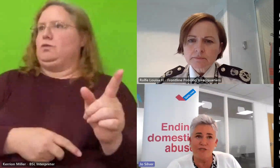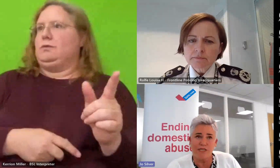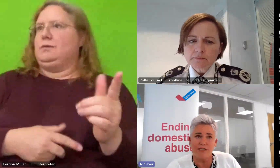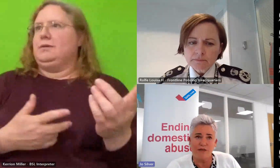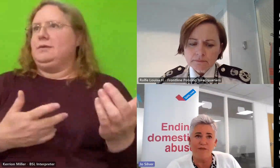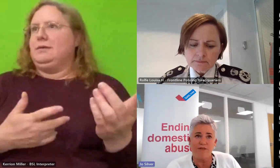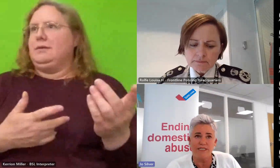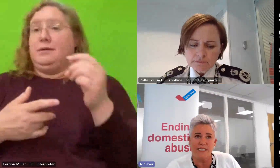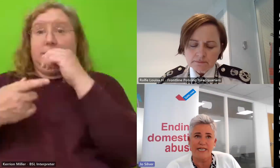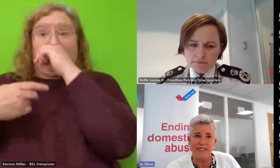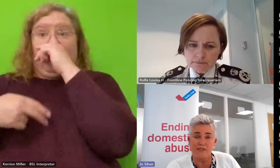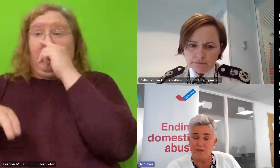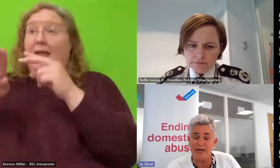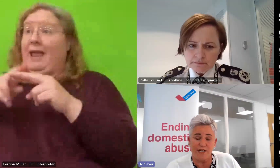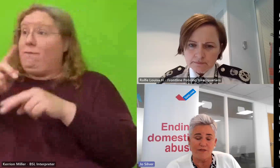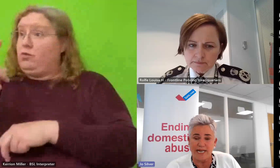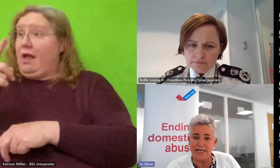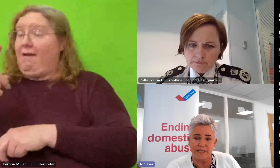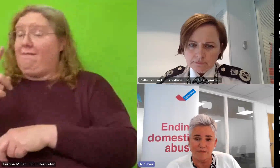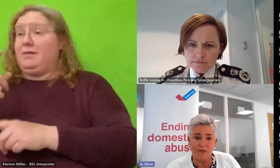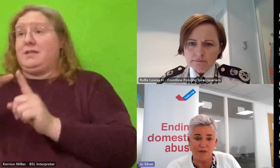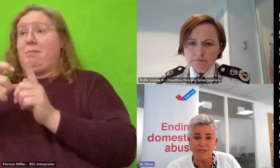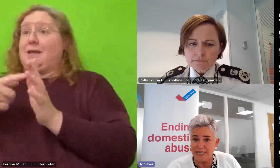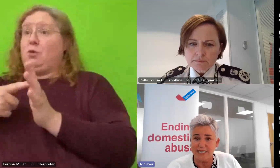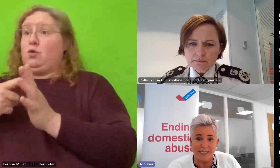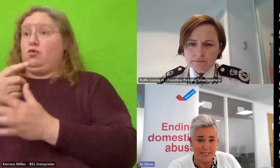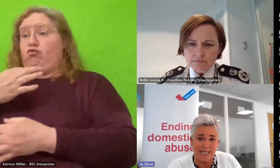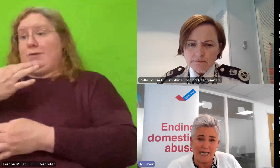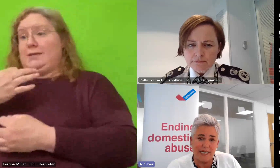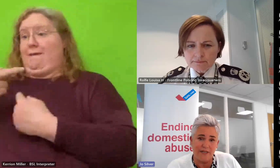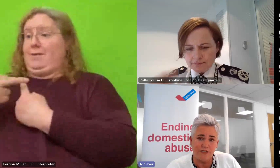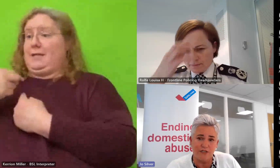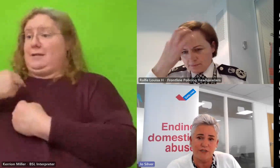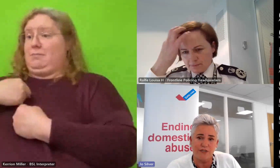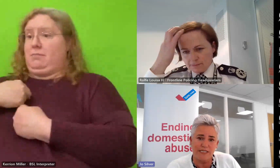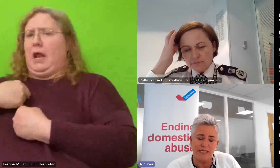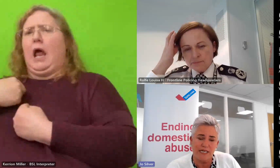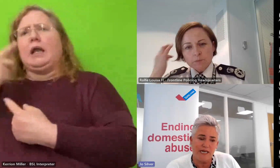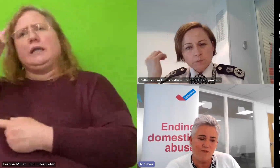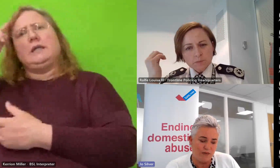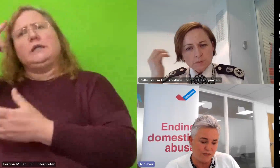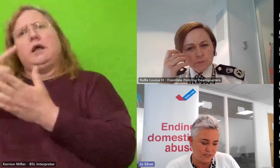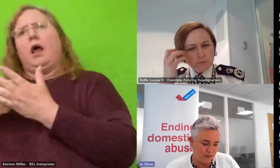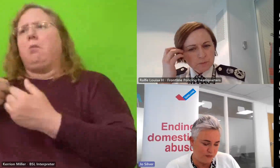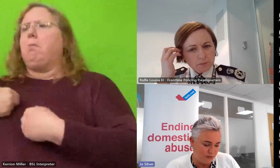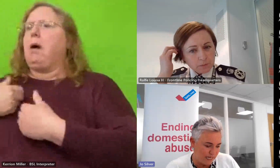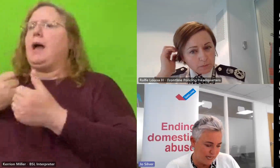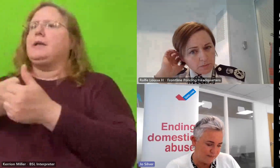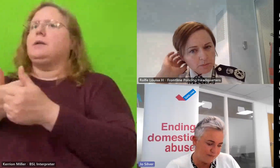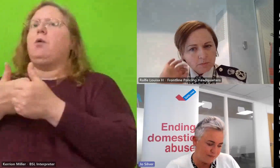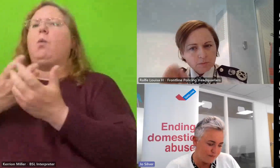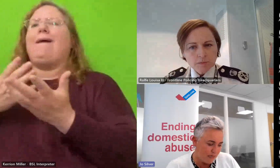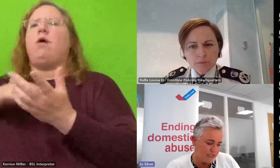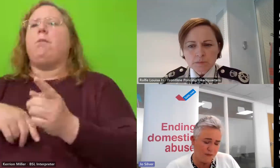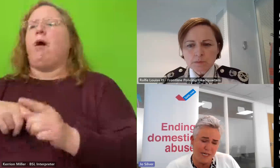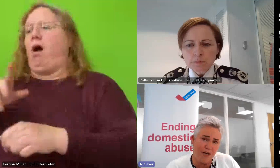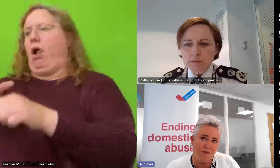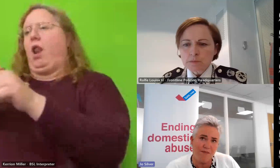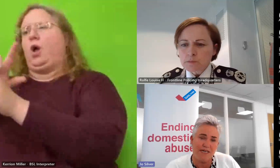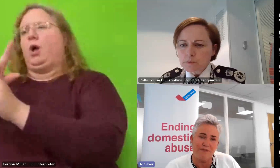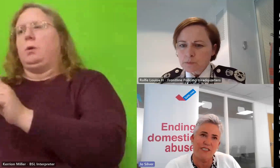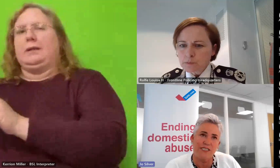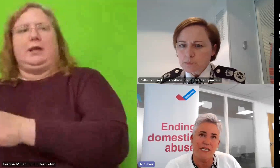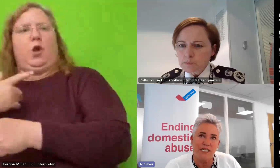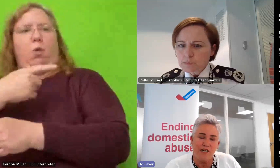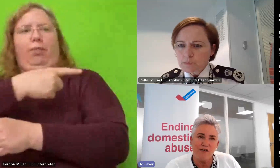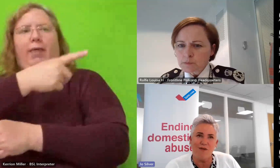you choose that the community is the way you'll get your support, then that's exactly your choice, and we would support that. So I